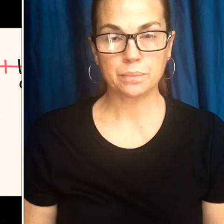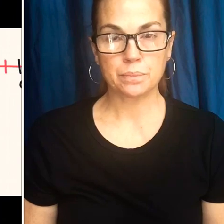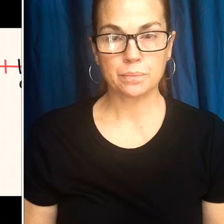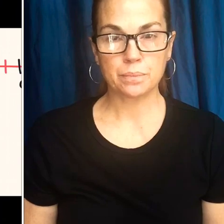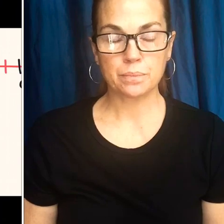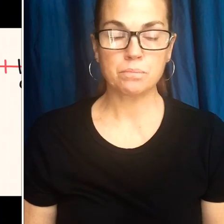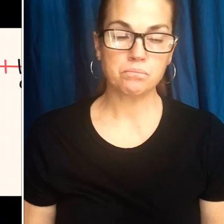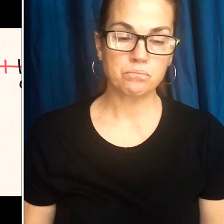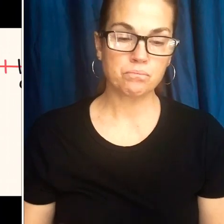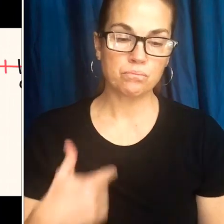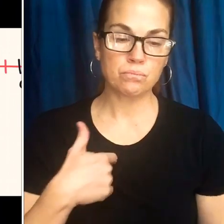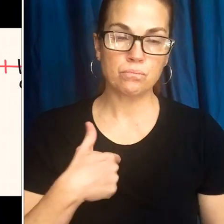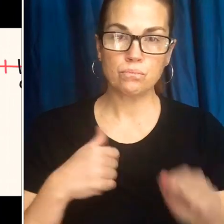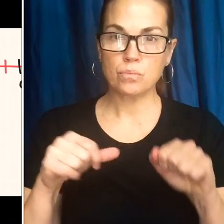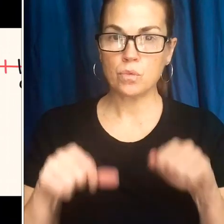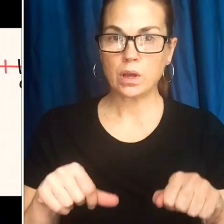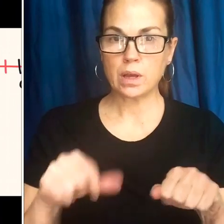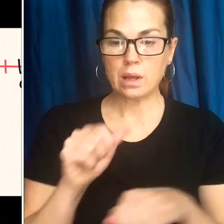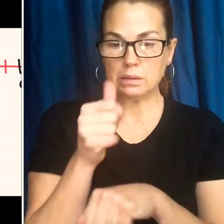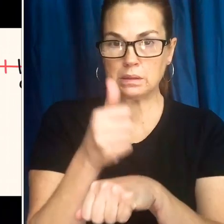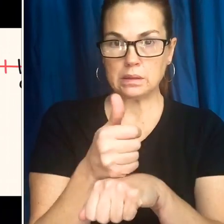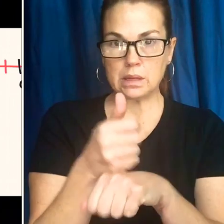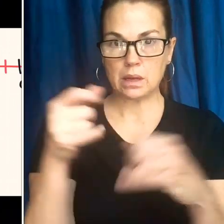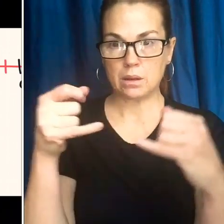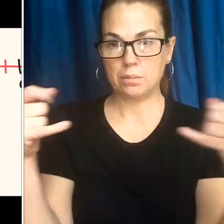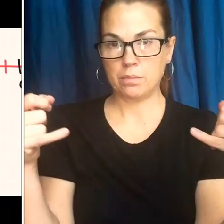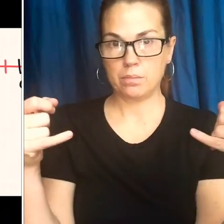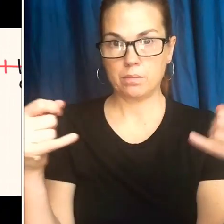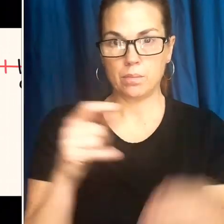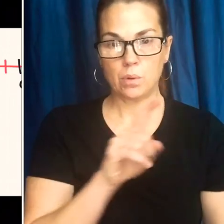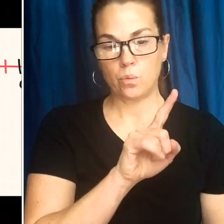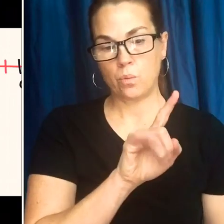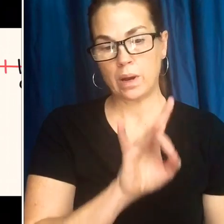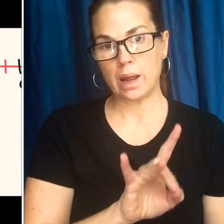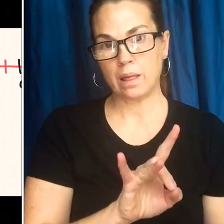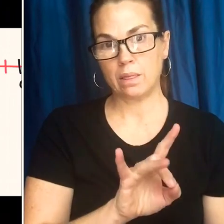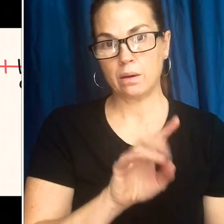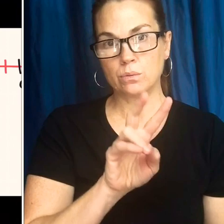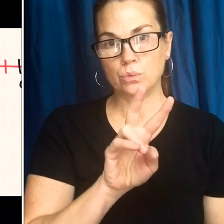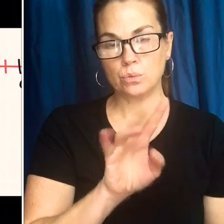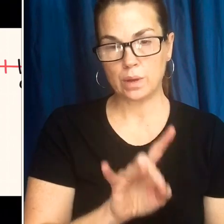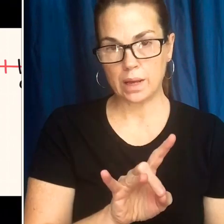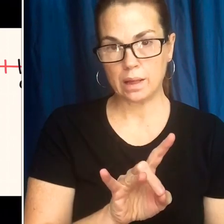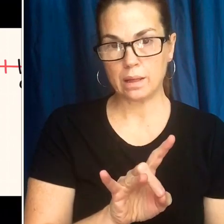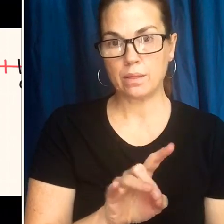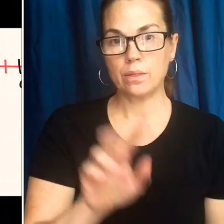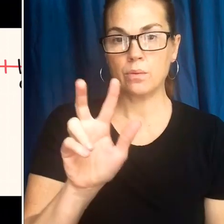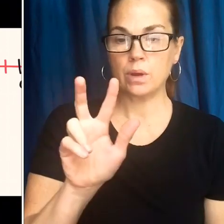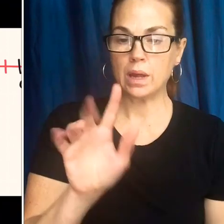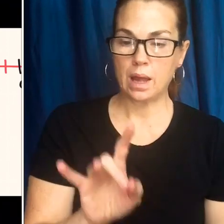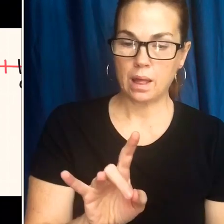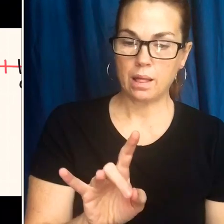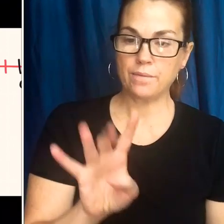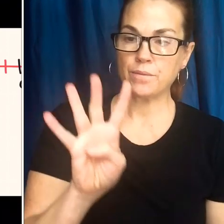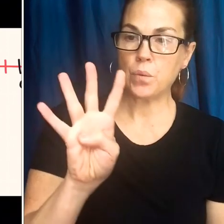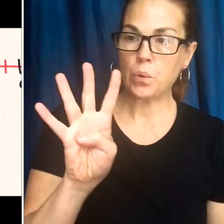1/8, 2/8, 3/8, 4/8, 5/8, 6/8, 7/8, and 8/8 would be 1. Or in this case,